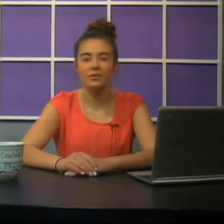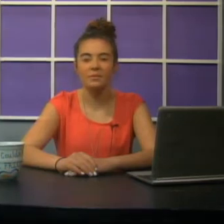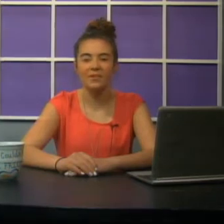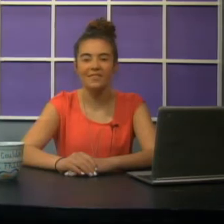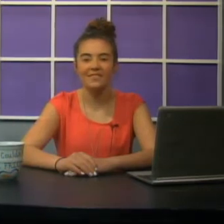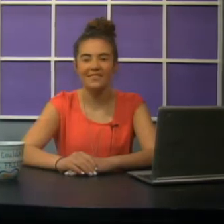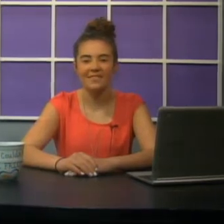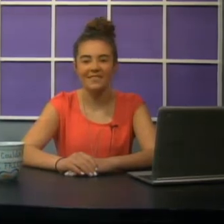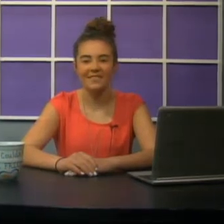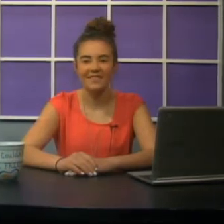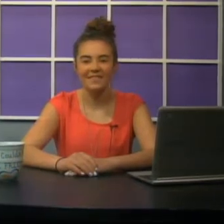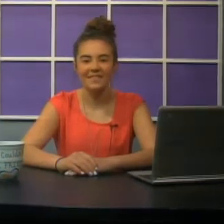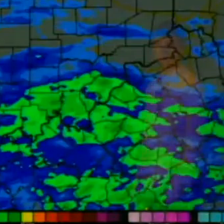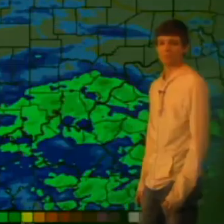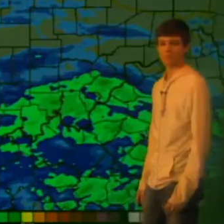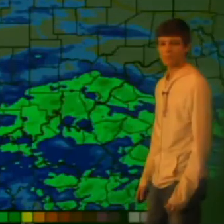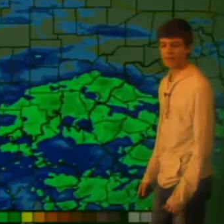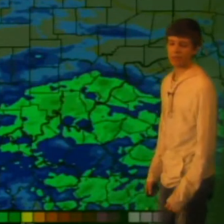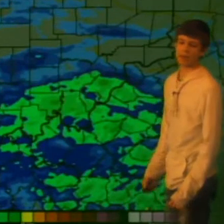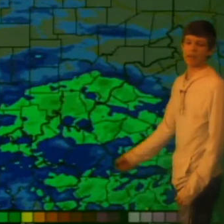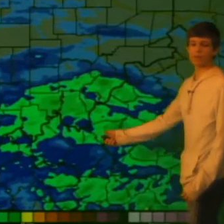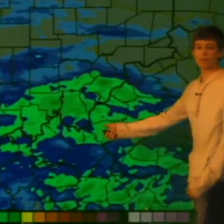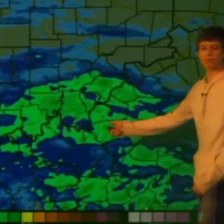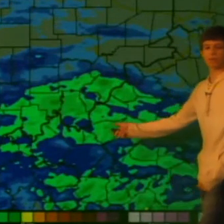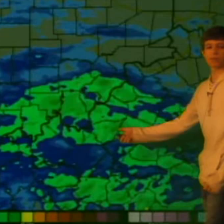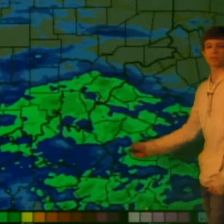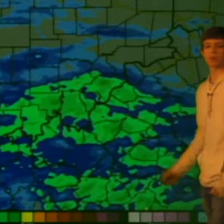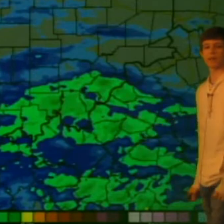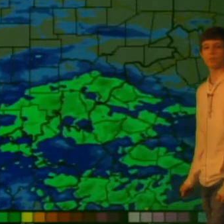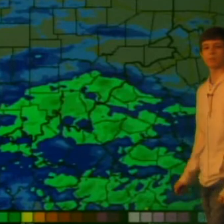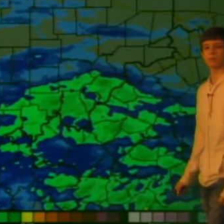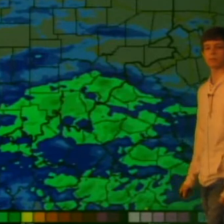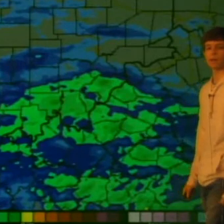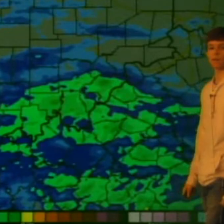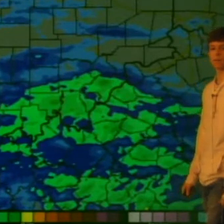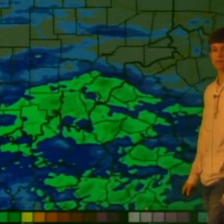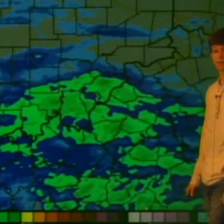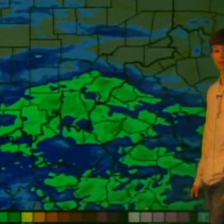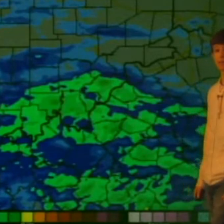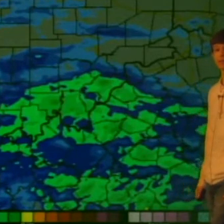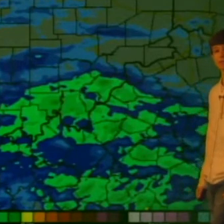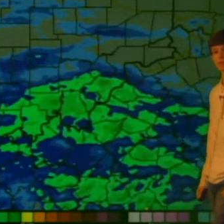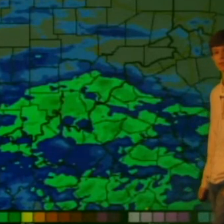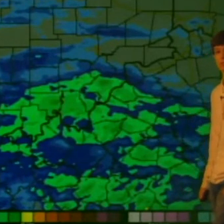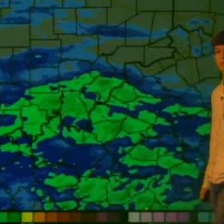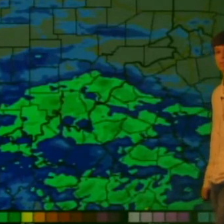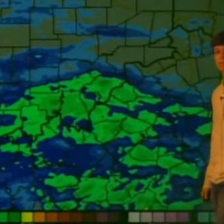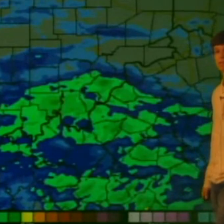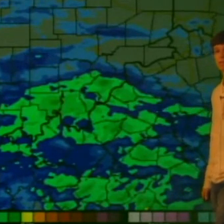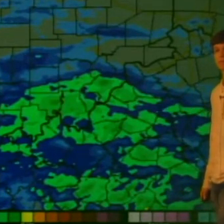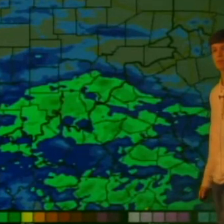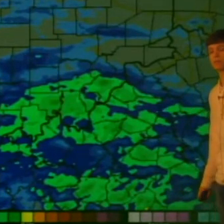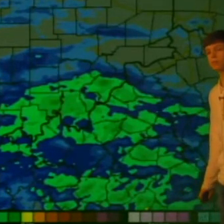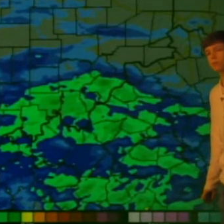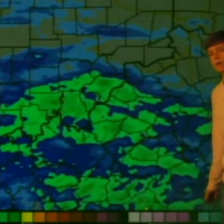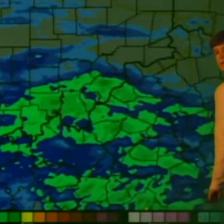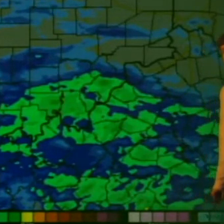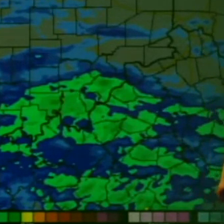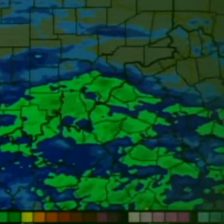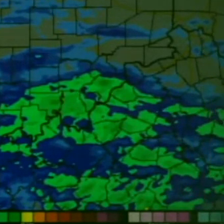report. Thank you, Allie. As you can see, there is some rain, but it's not on us at all, and there's only a 20% chance for it to rain throughout the day